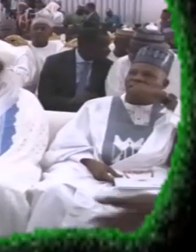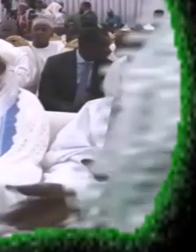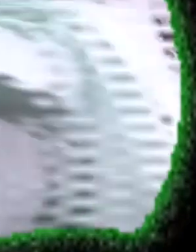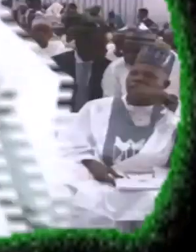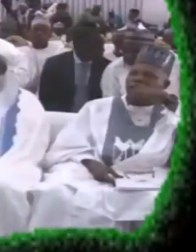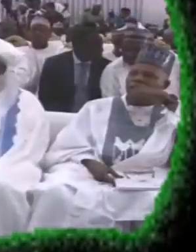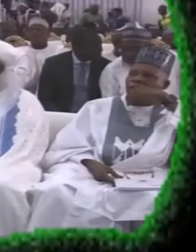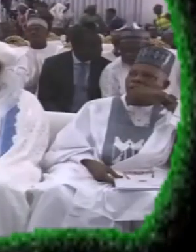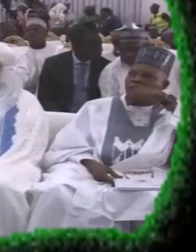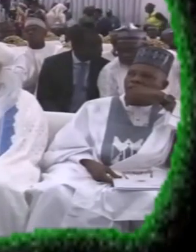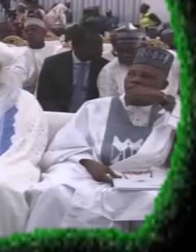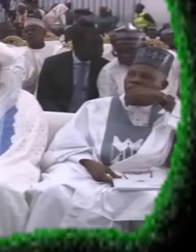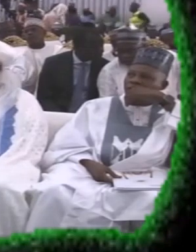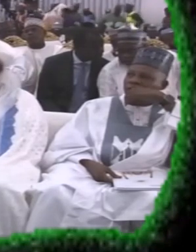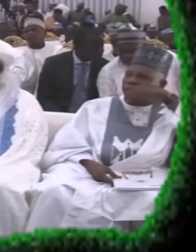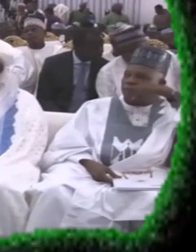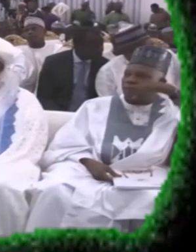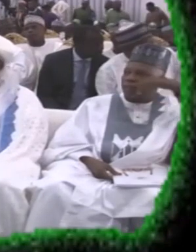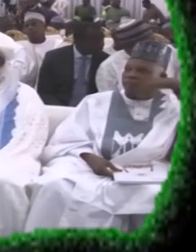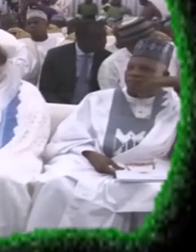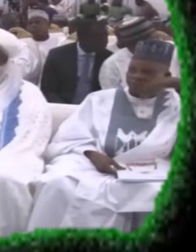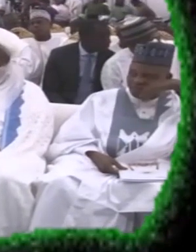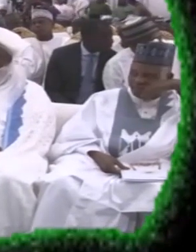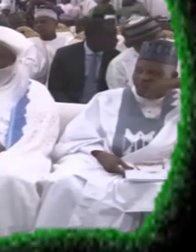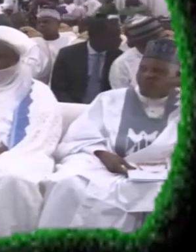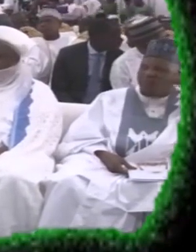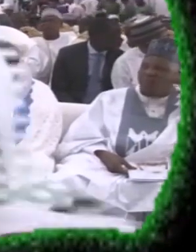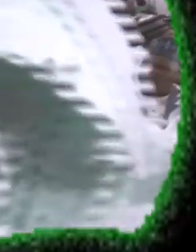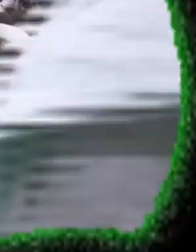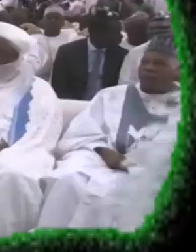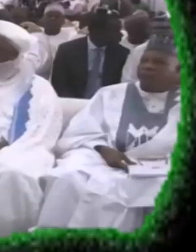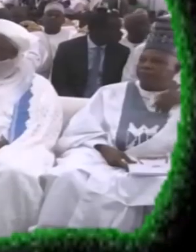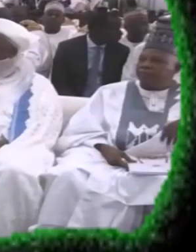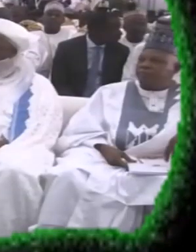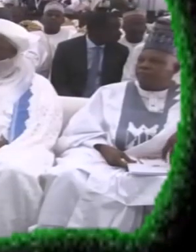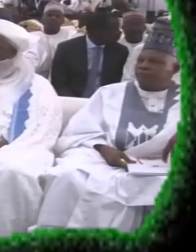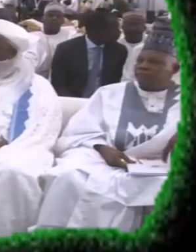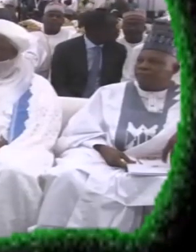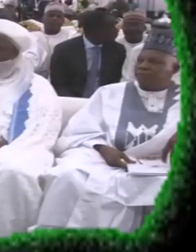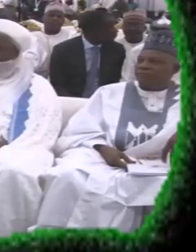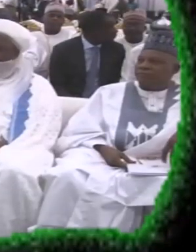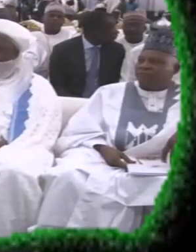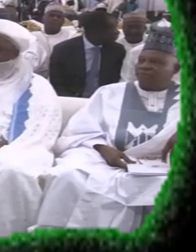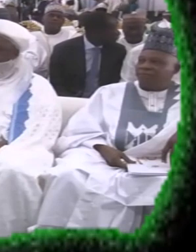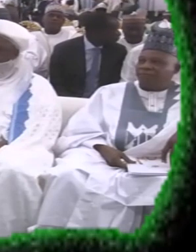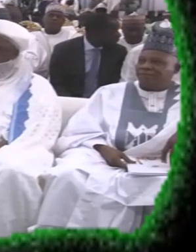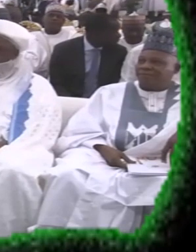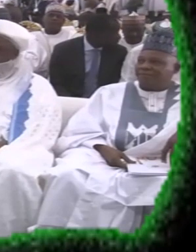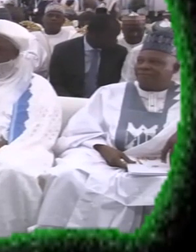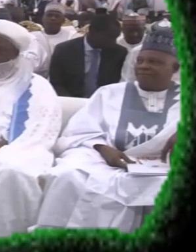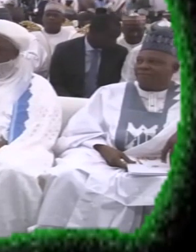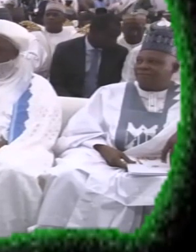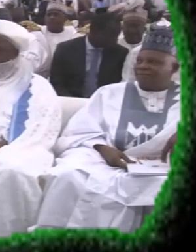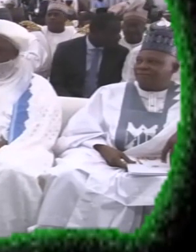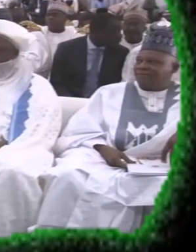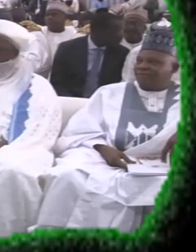That was the vote of thanks from the Chairman Jummu'ah Prayer Committee, the Permanent Secretary of the State House. Inshallah, I'll be